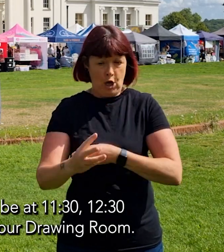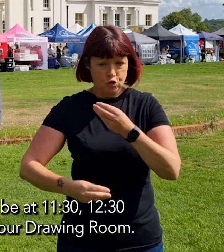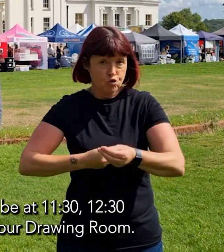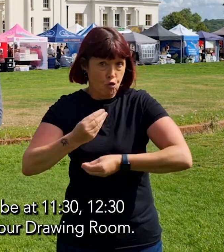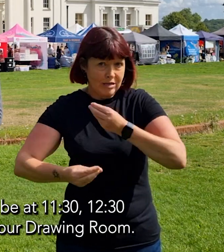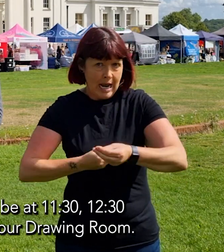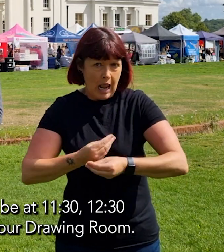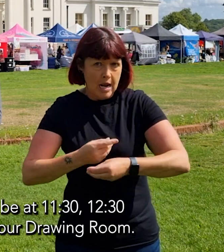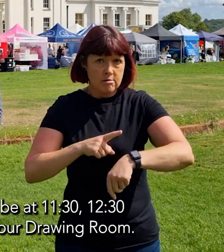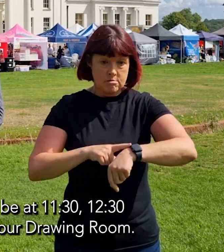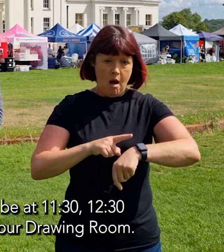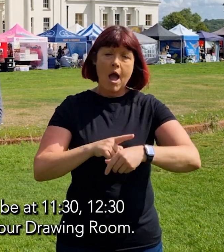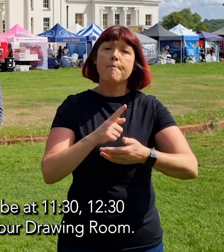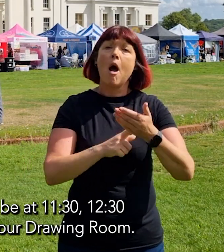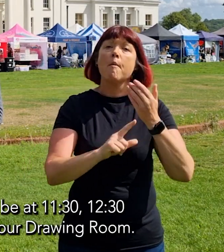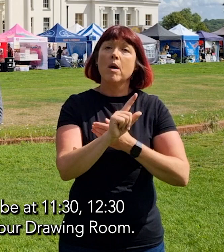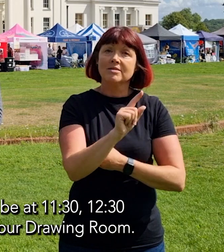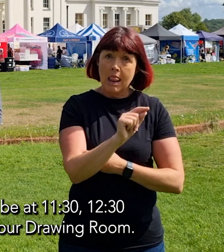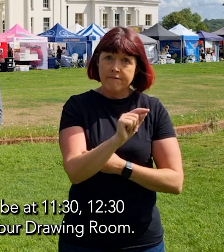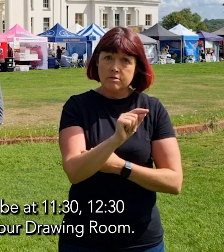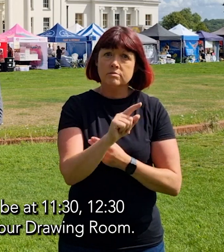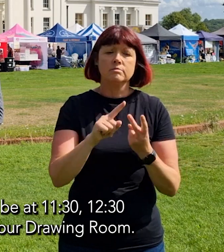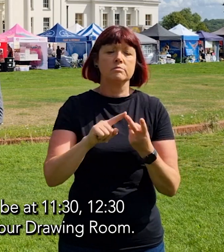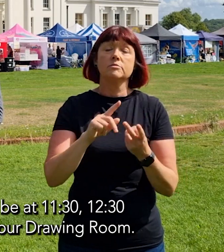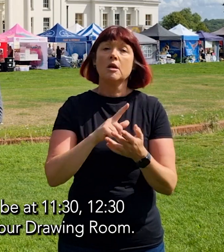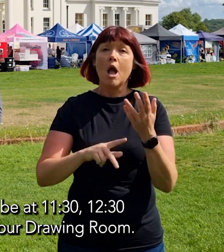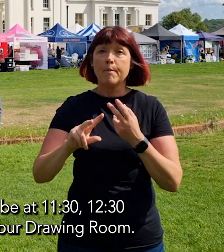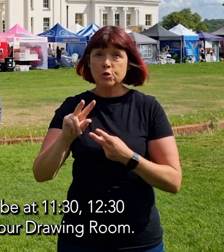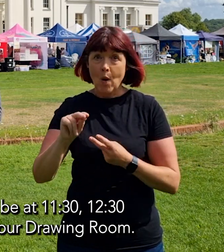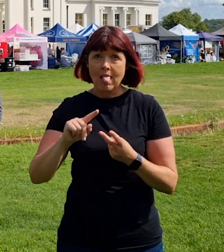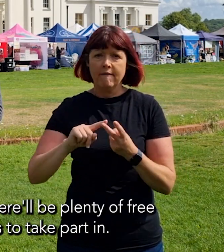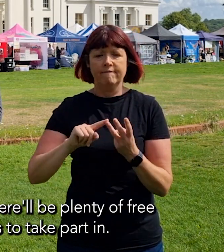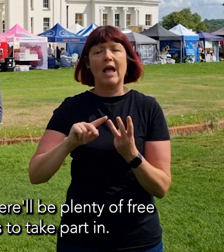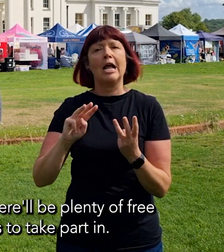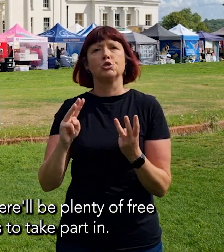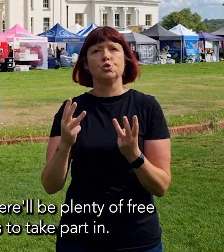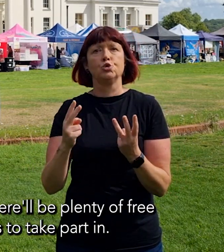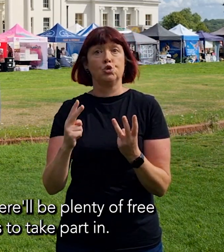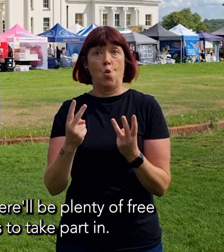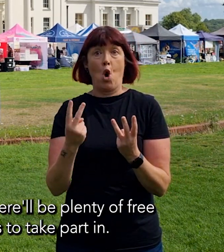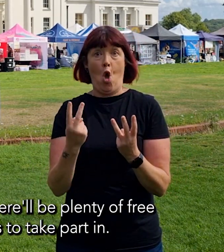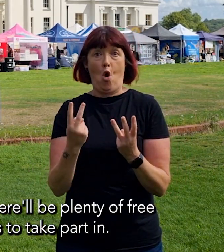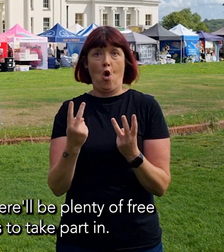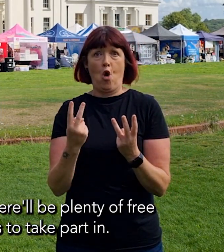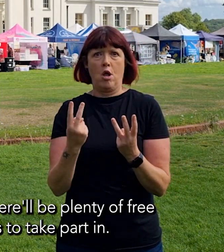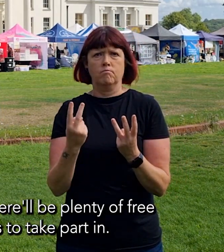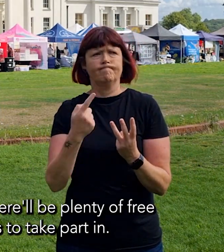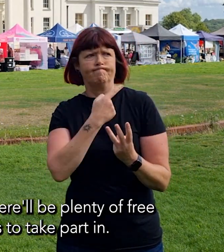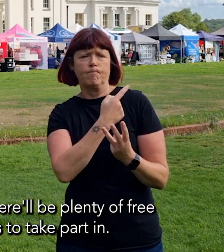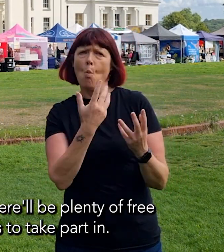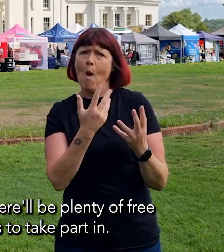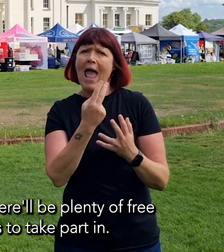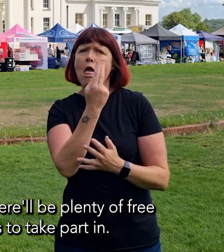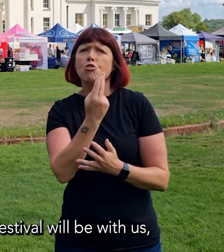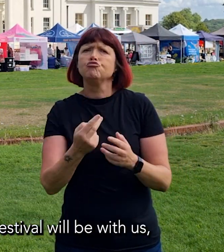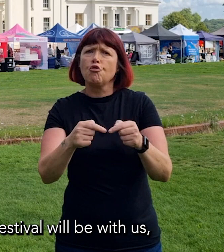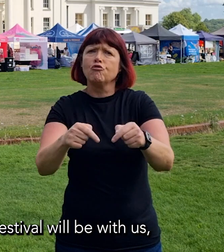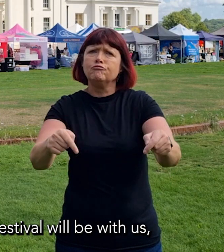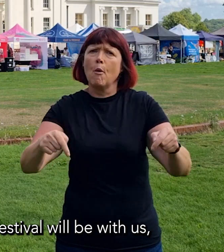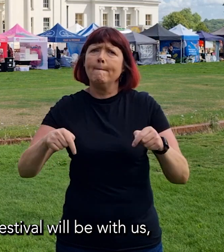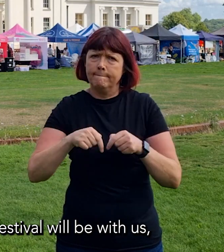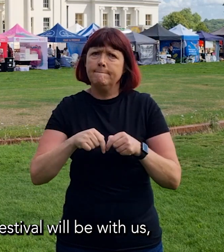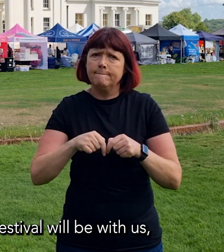be at 11.30, 12.30 and 2 o'clock in our drawing room. Whilst here there'll be plenty of free activities to take part in,